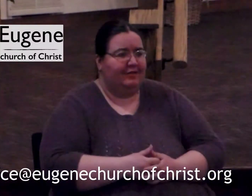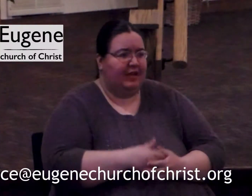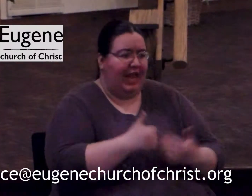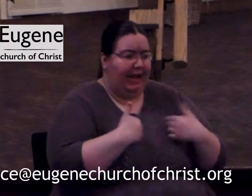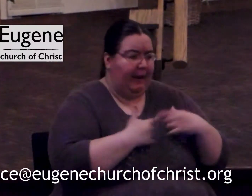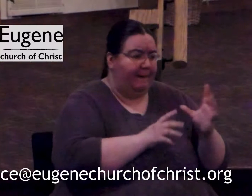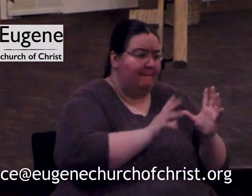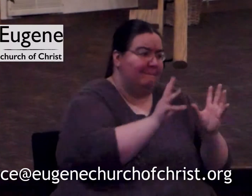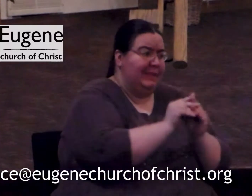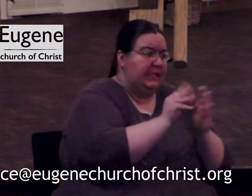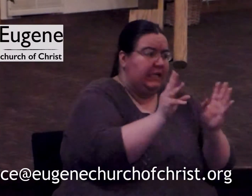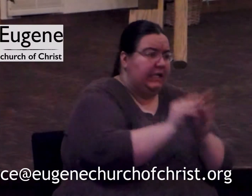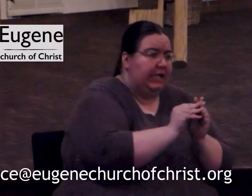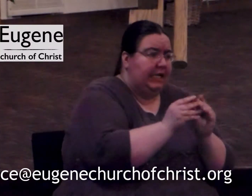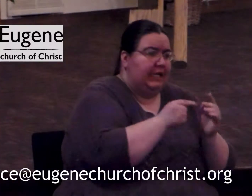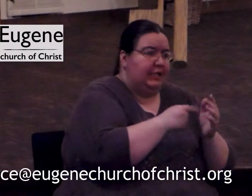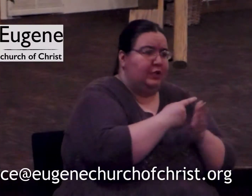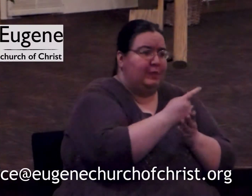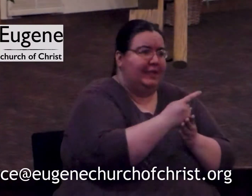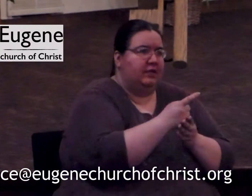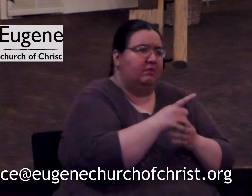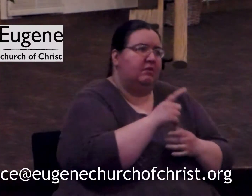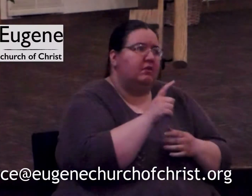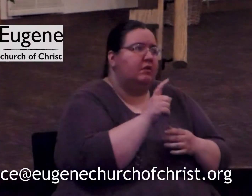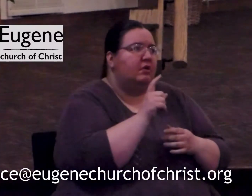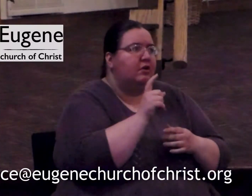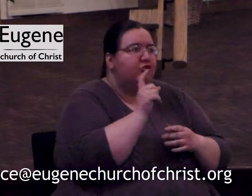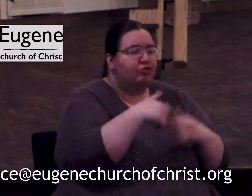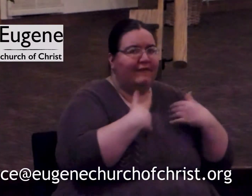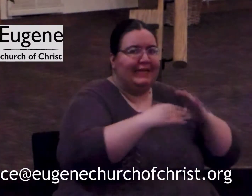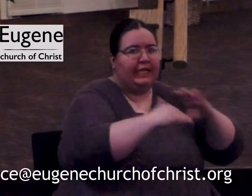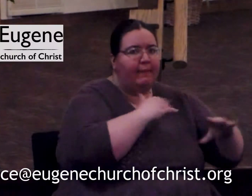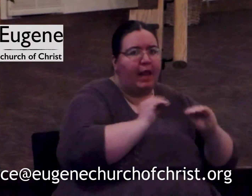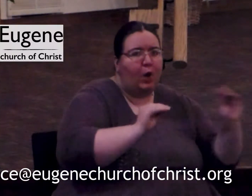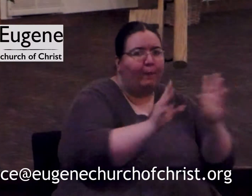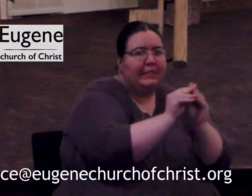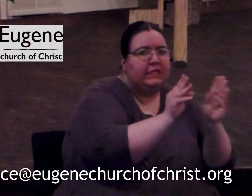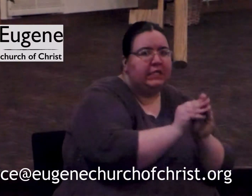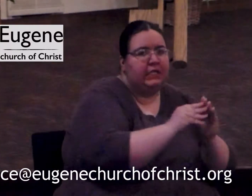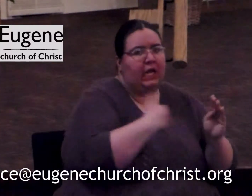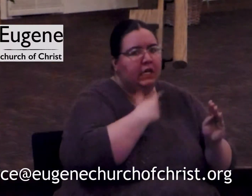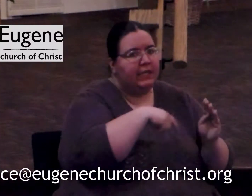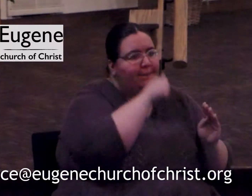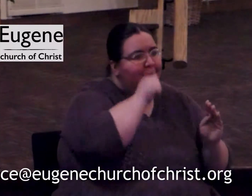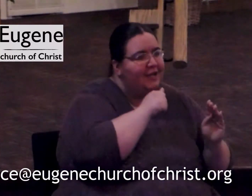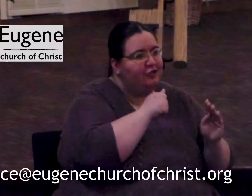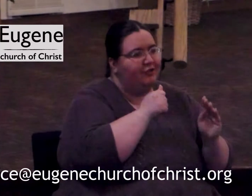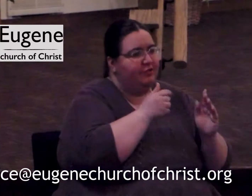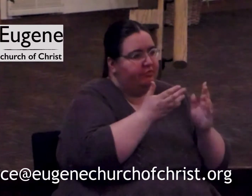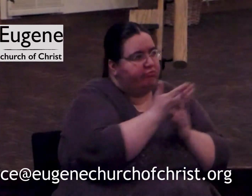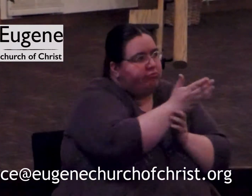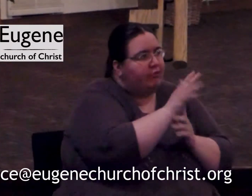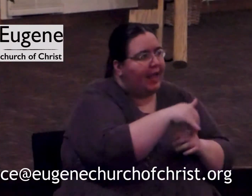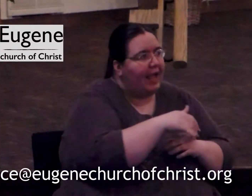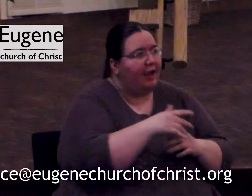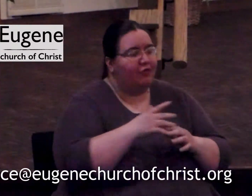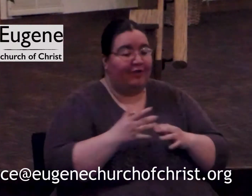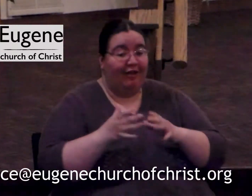email. I'd like to be patient this week through a discussion with someone I don't want to have a discussion with, through a class that I don't like going to, through a class that I don't